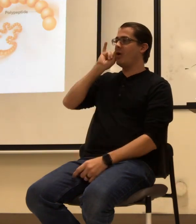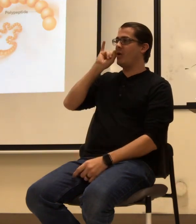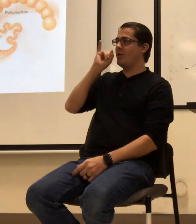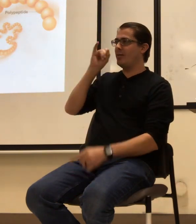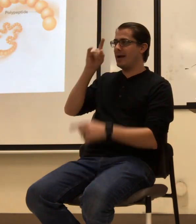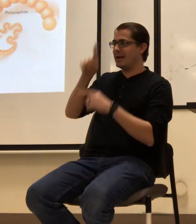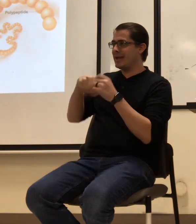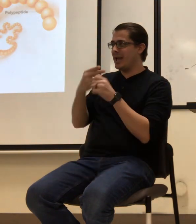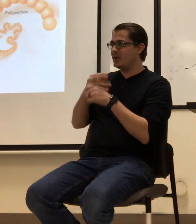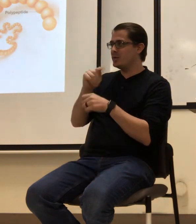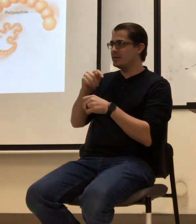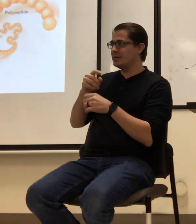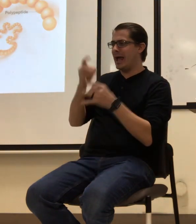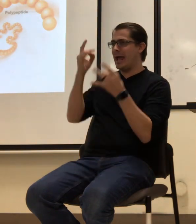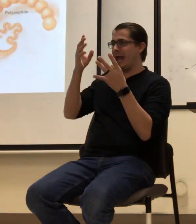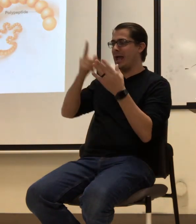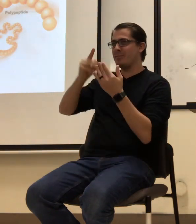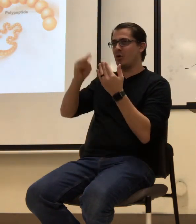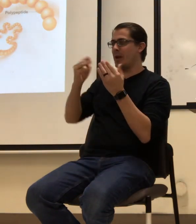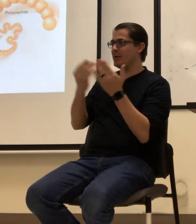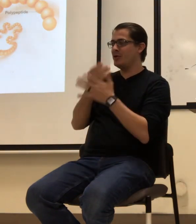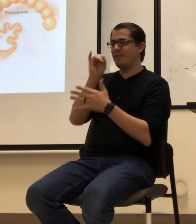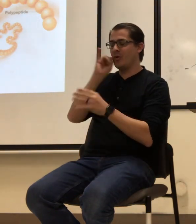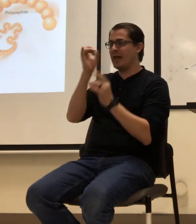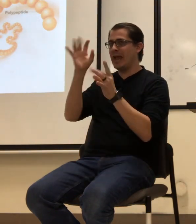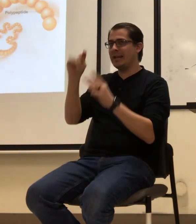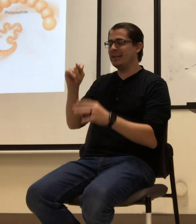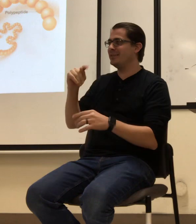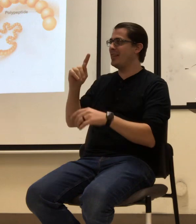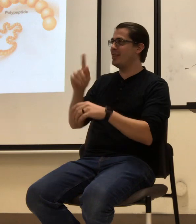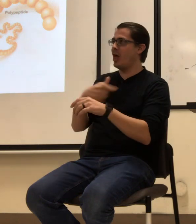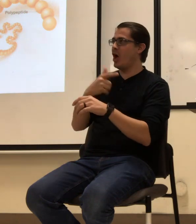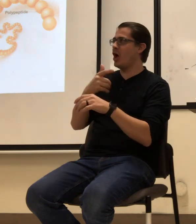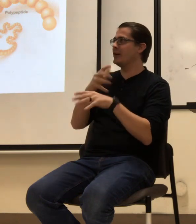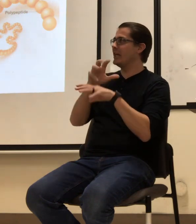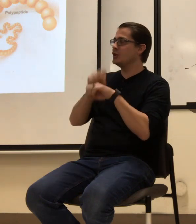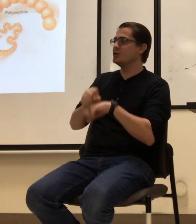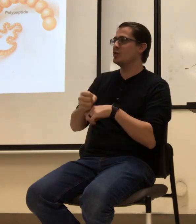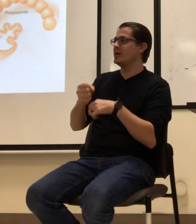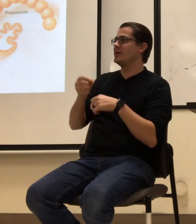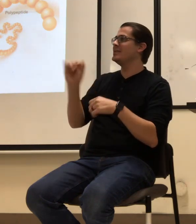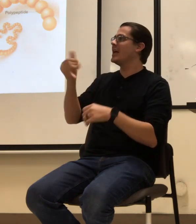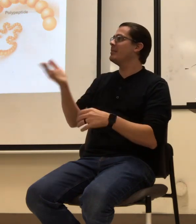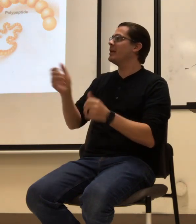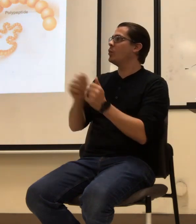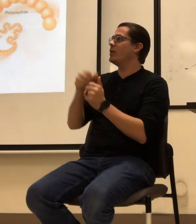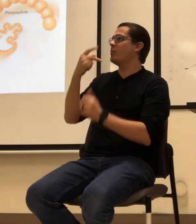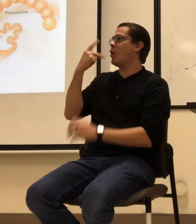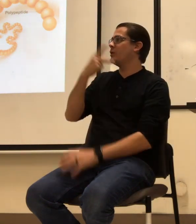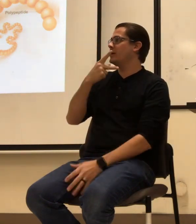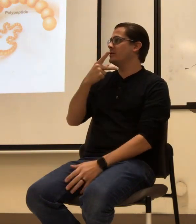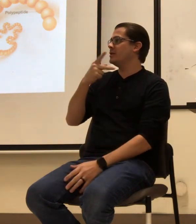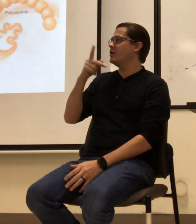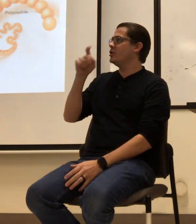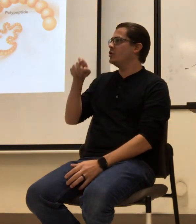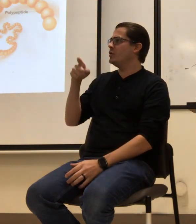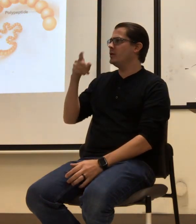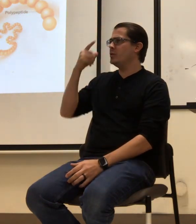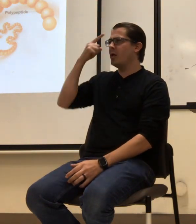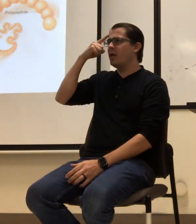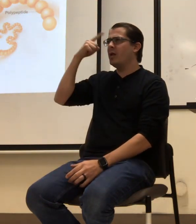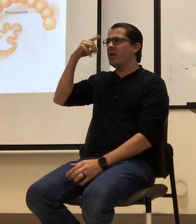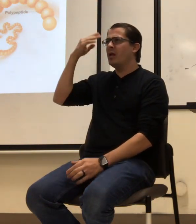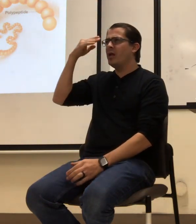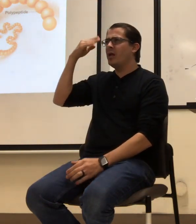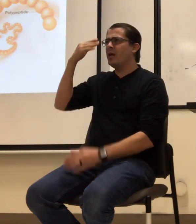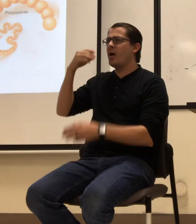Don't I have to I hate programming new phones. I hate new phones. It takes so long to get used to. But it's the same thing with proteins. Like, you have to process it